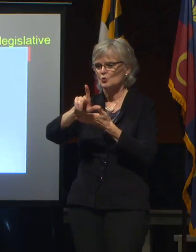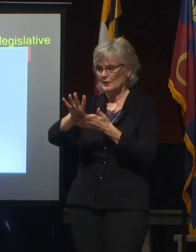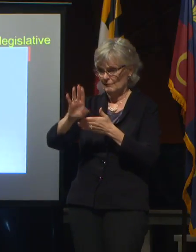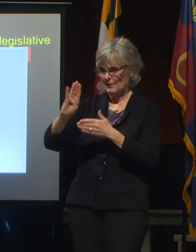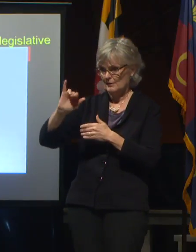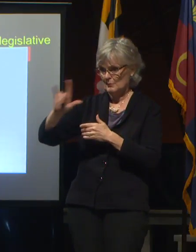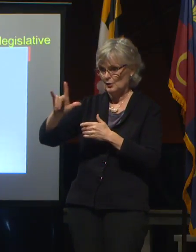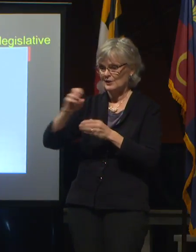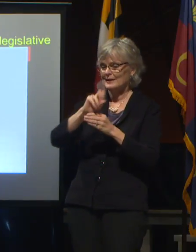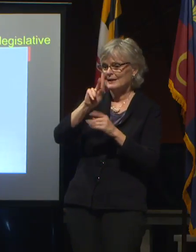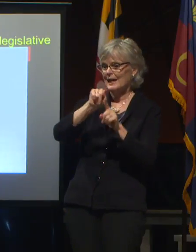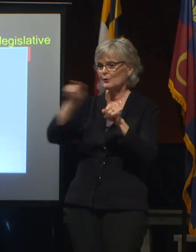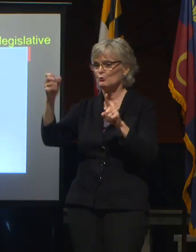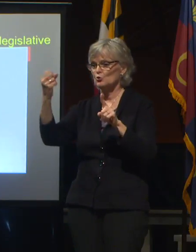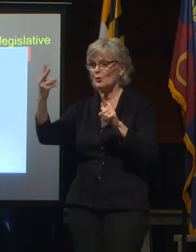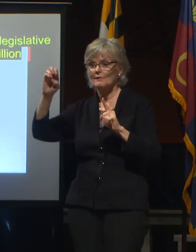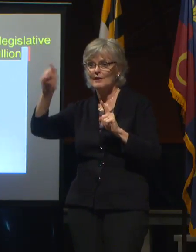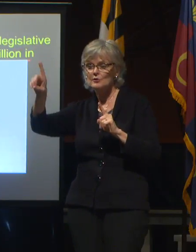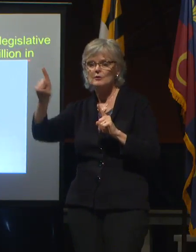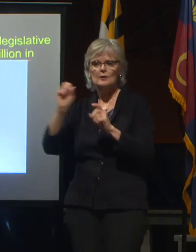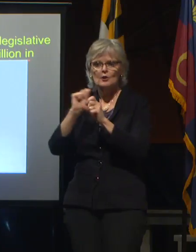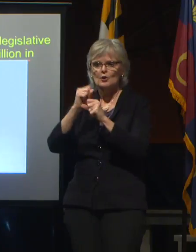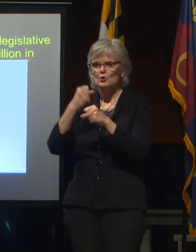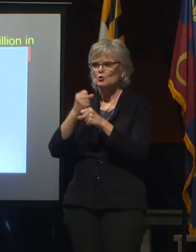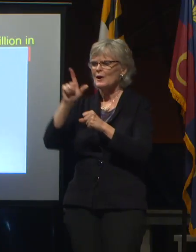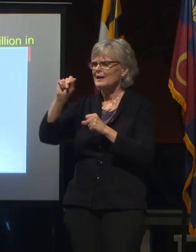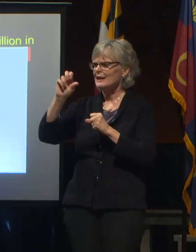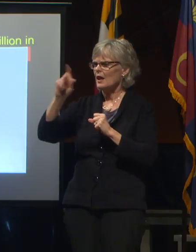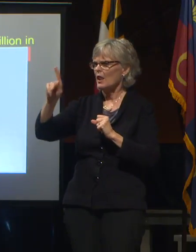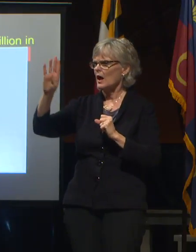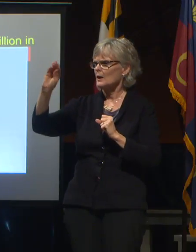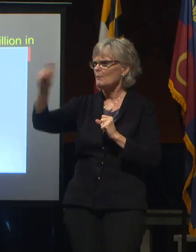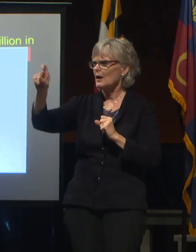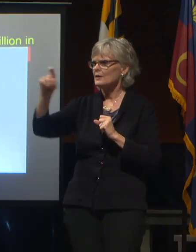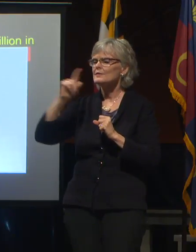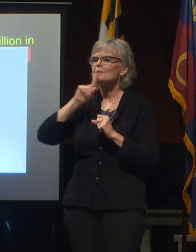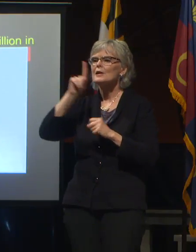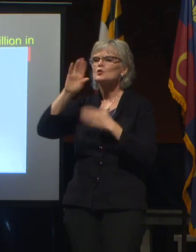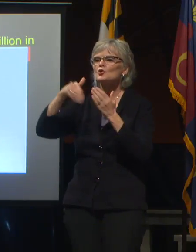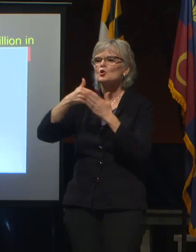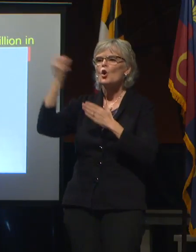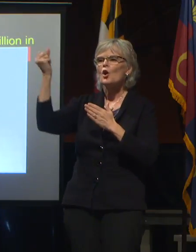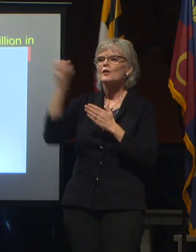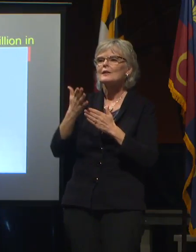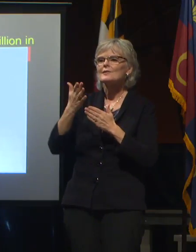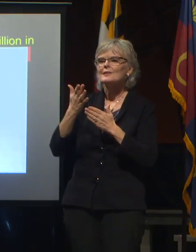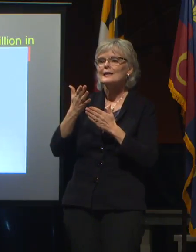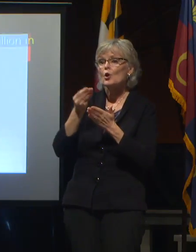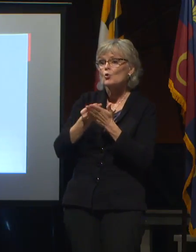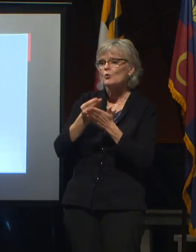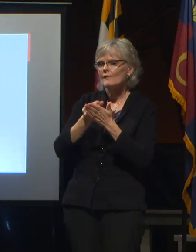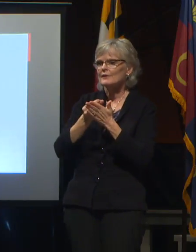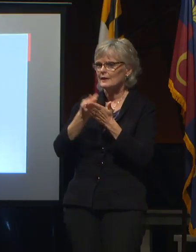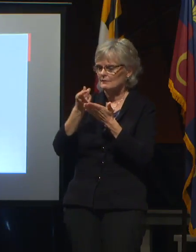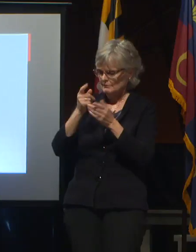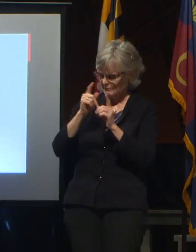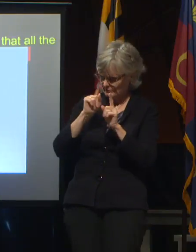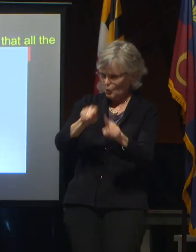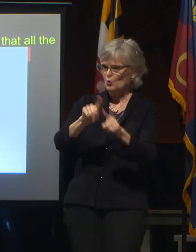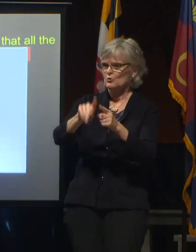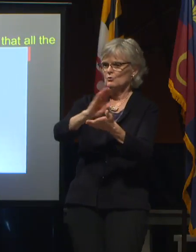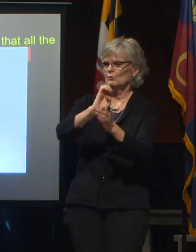education. We're creating a lockbox to ensure that all the casino revenue goes directly into the classrooms. We're leading the fight